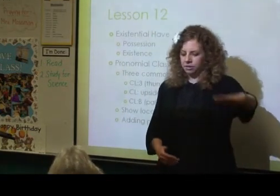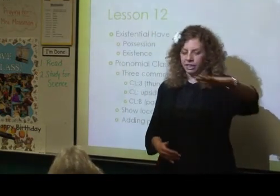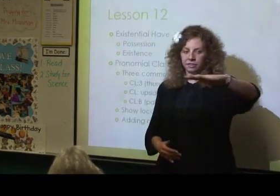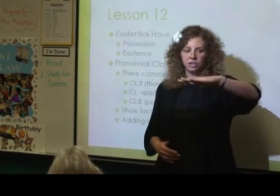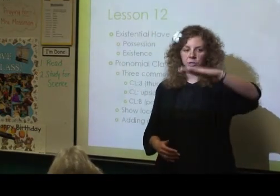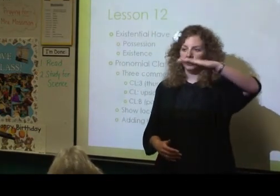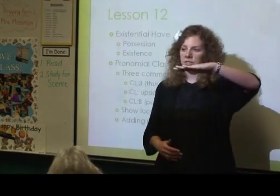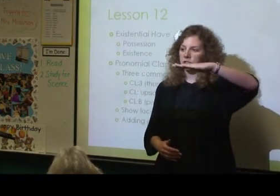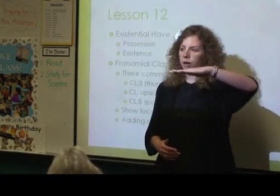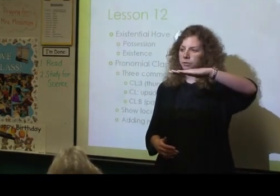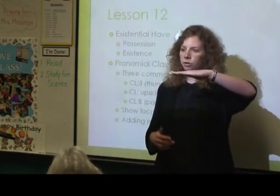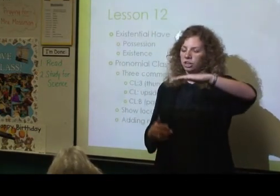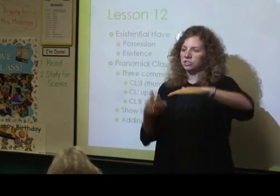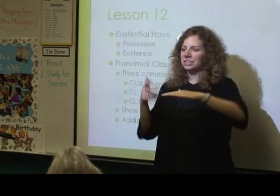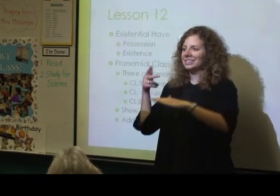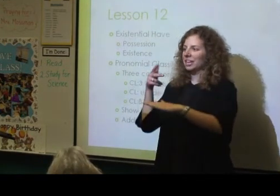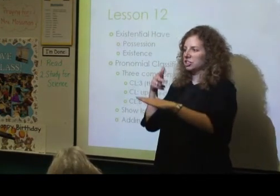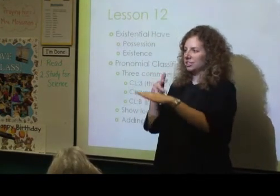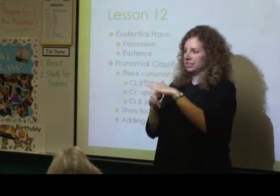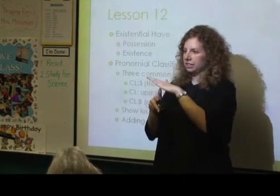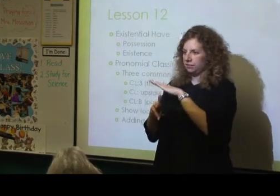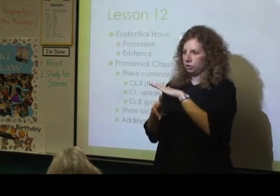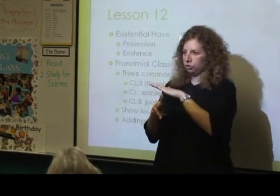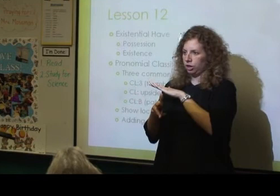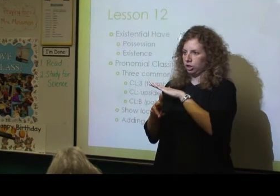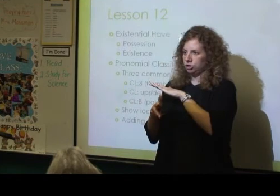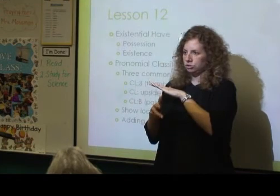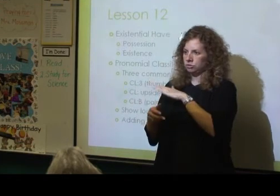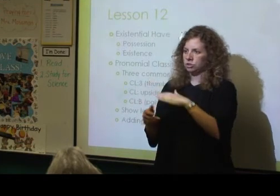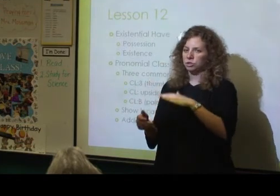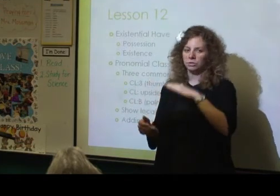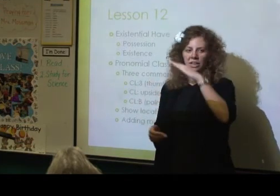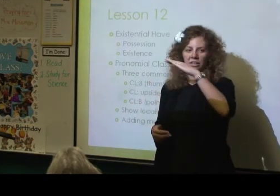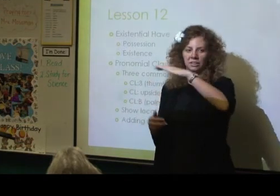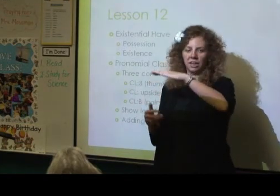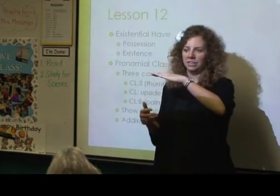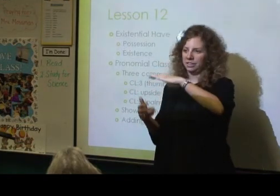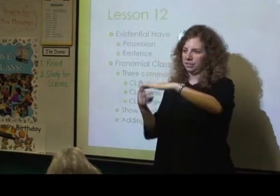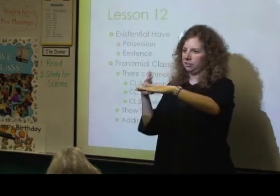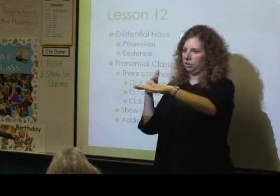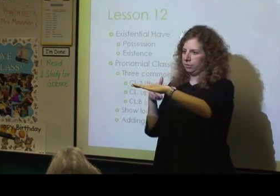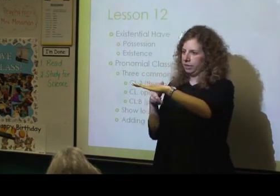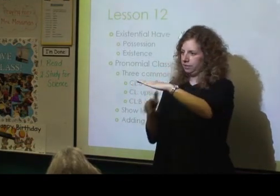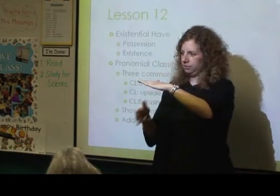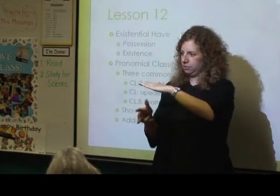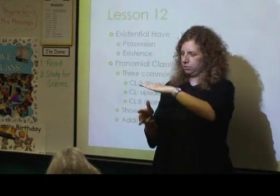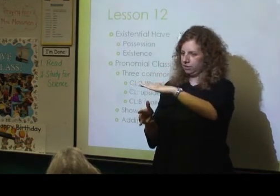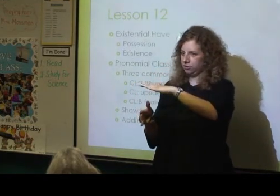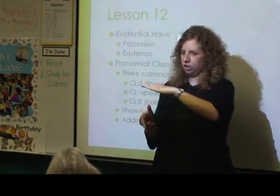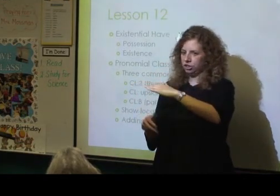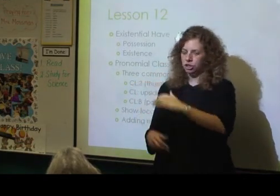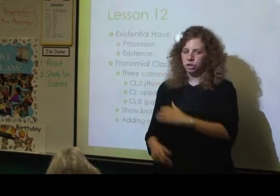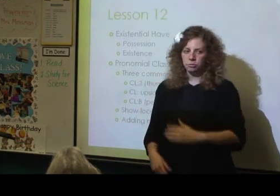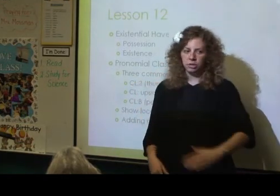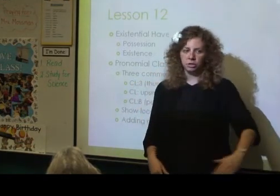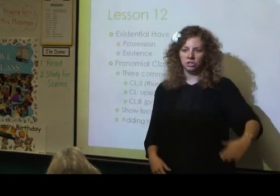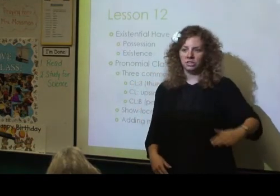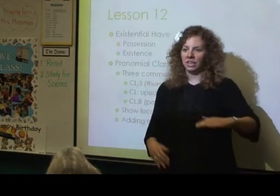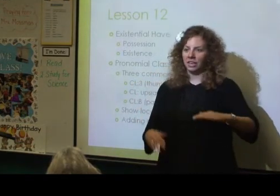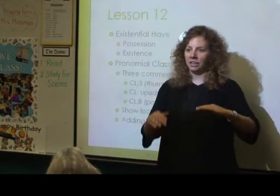like if this was the top of the garage, this is actually the sign for garage. So it's kind of like the idea already. We have garage. But you could just say